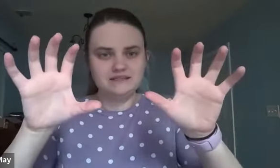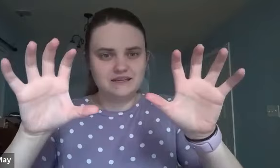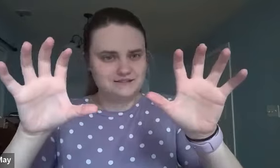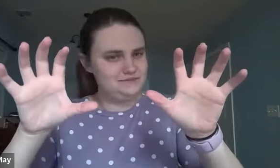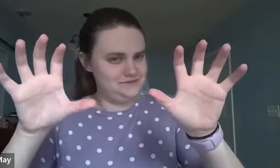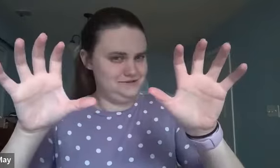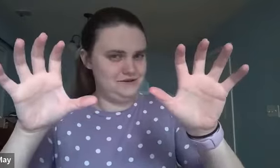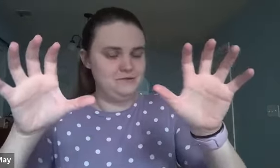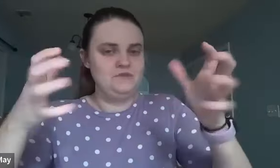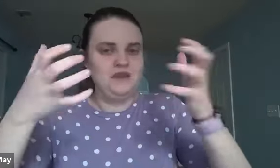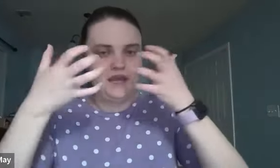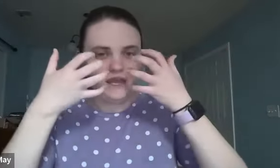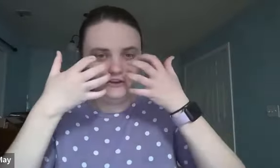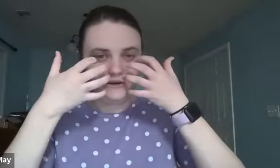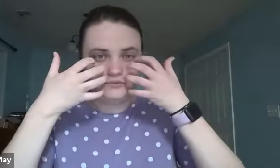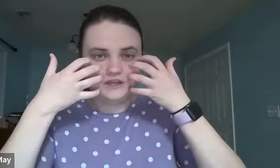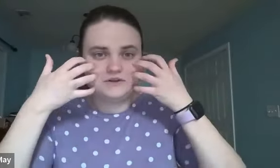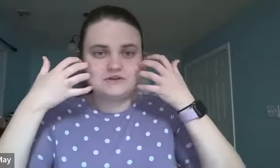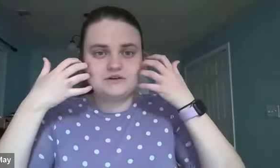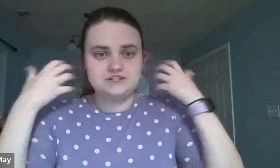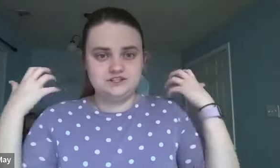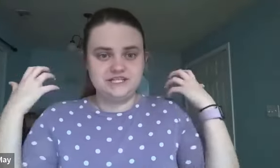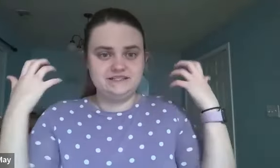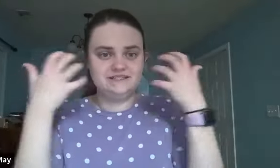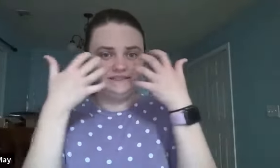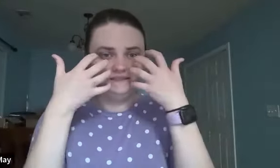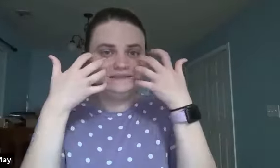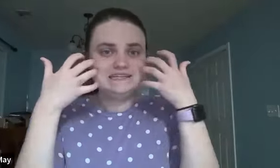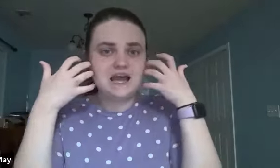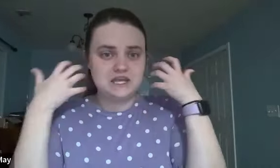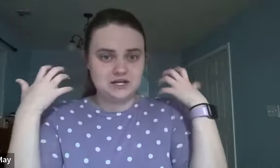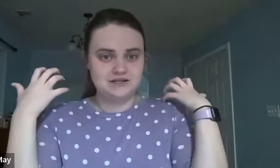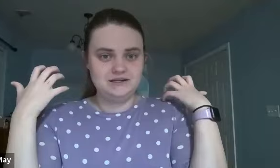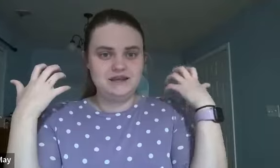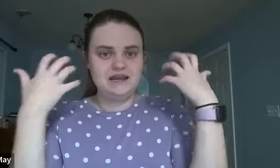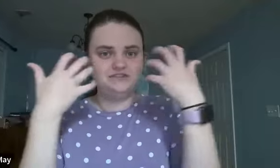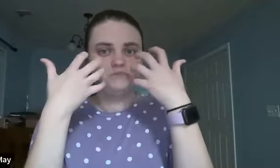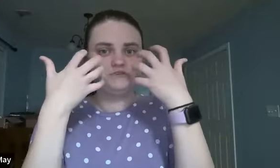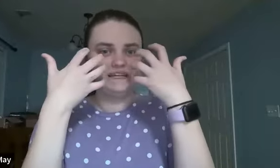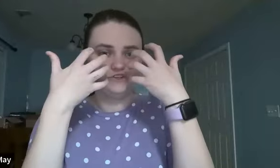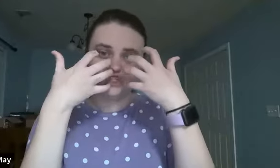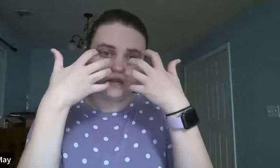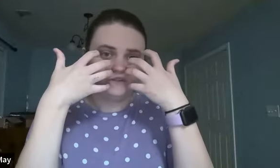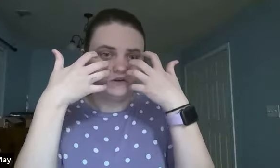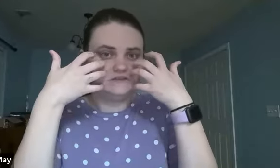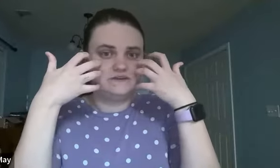I guess is the best way to describe them. And you're going to bring them across your cheeks. Tiger. And it's representing the stripes across the